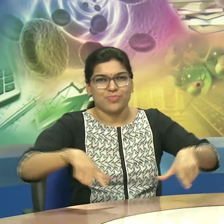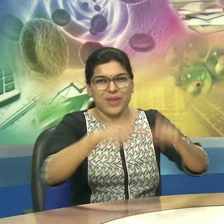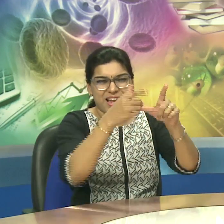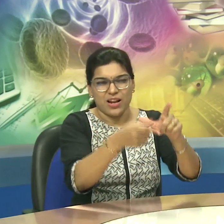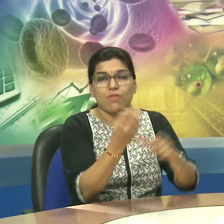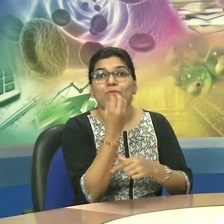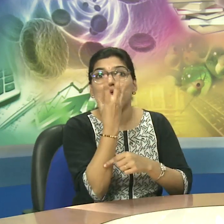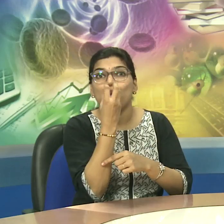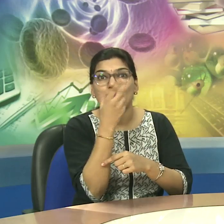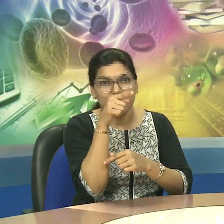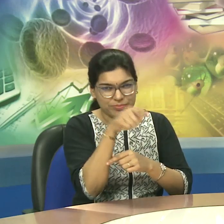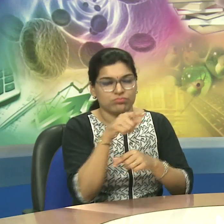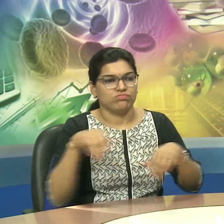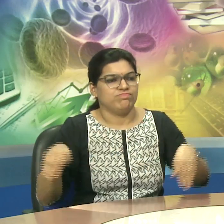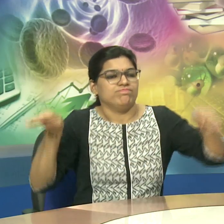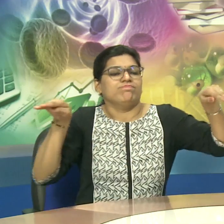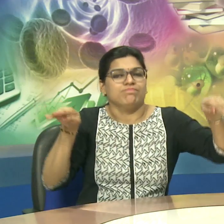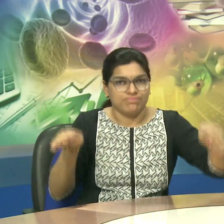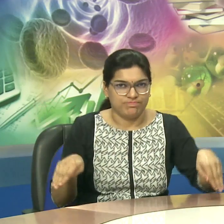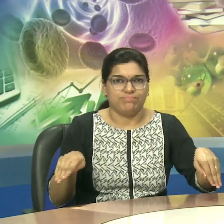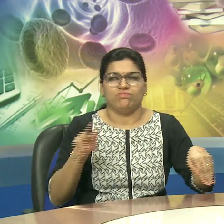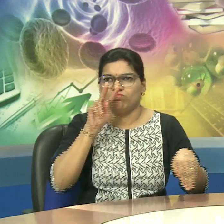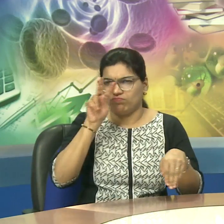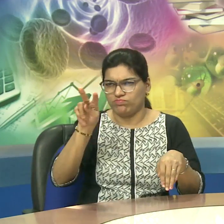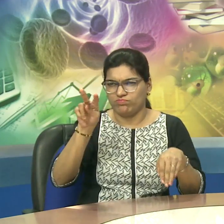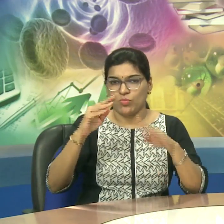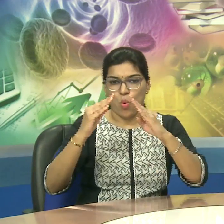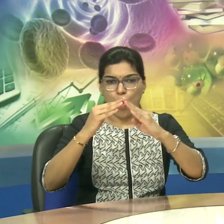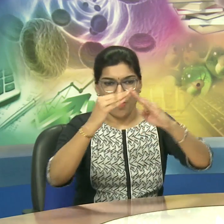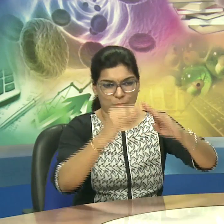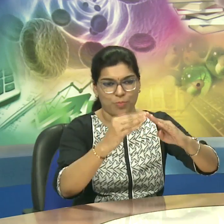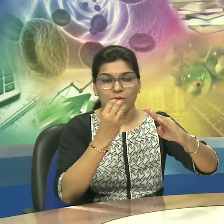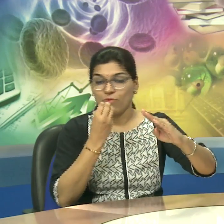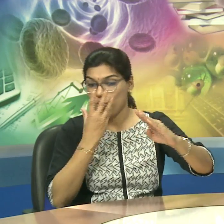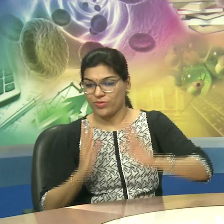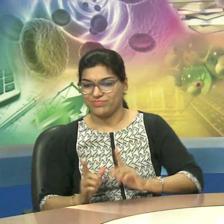her reach and, perching on the nearest rose bush,